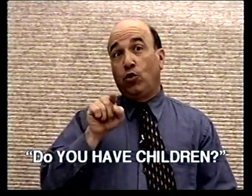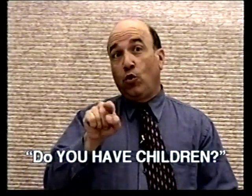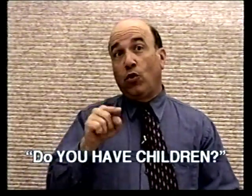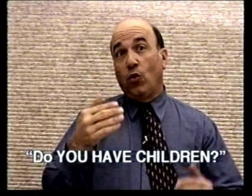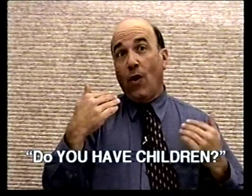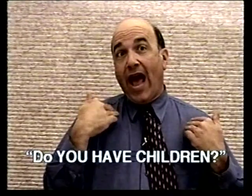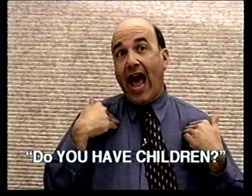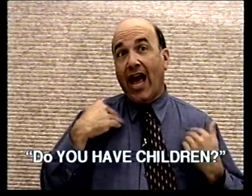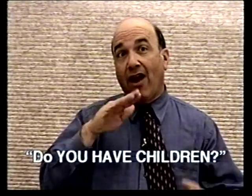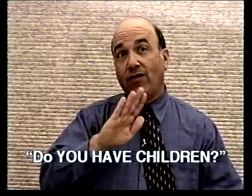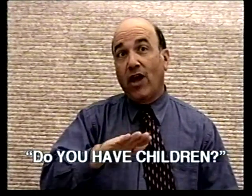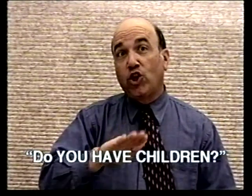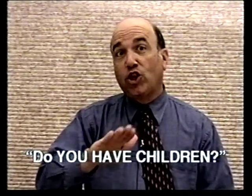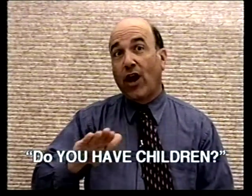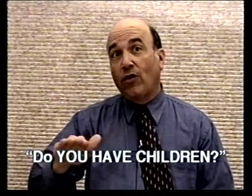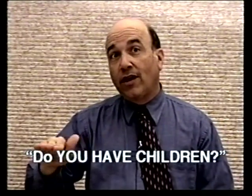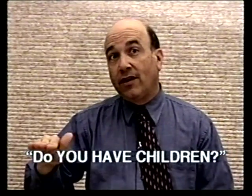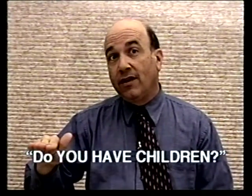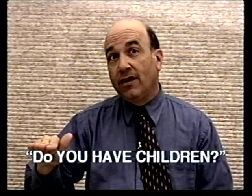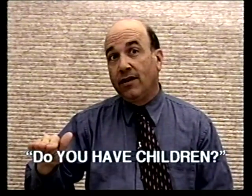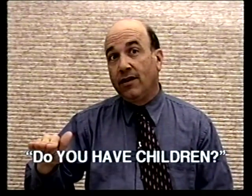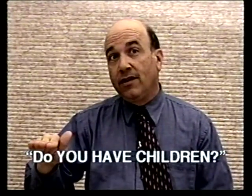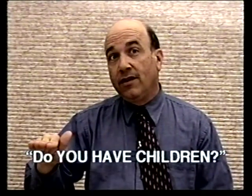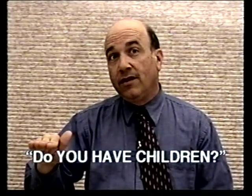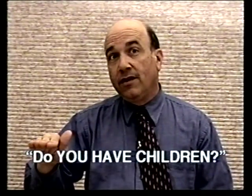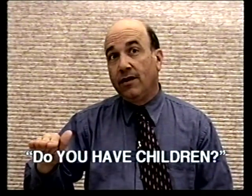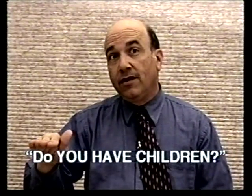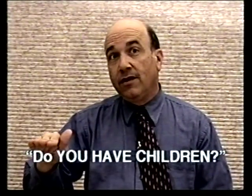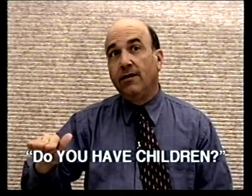Do you have children?